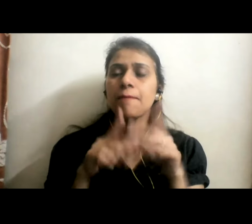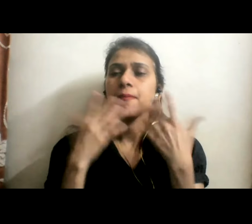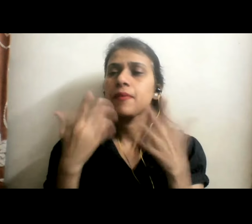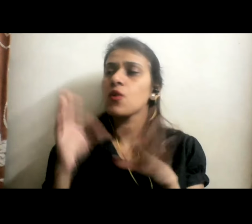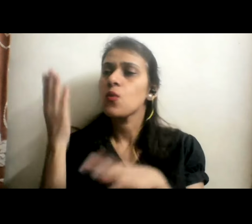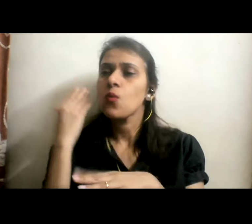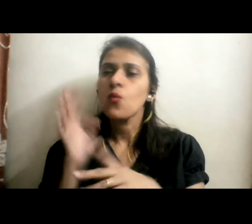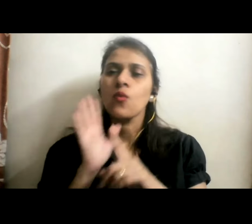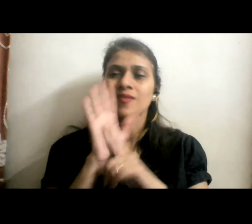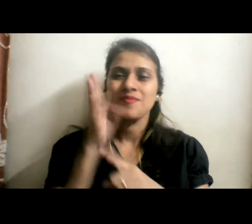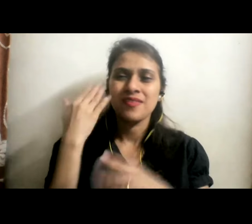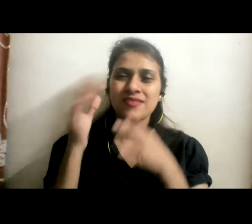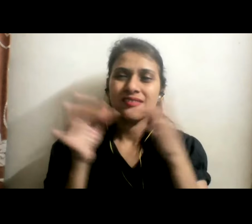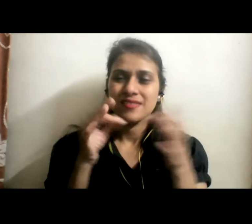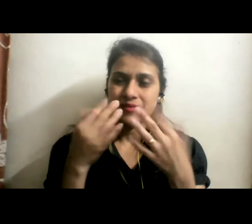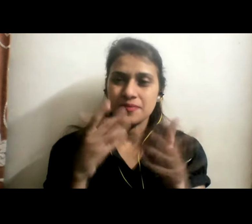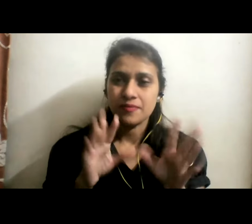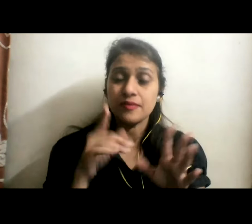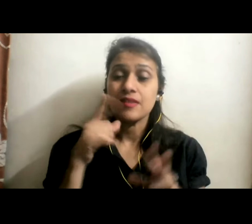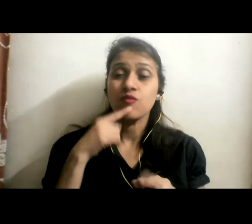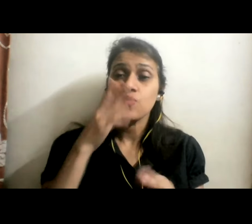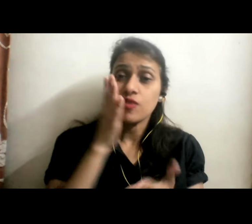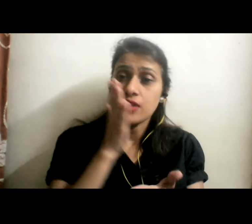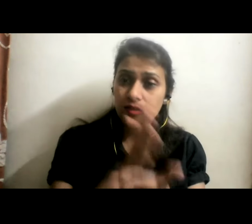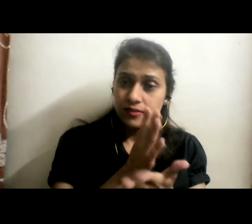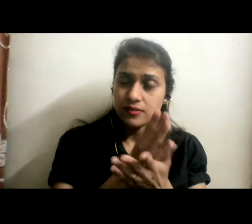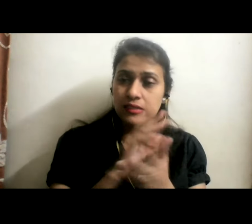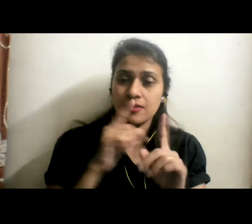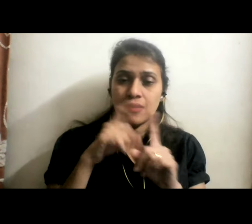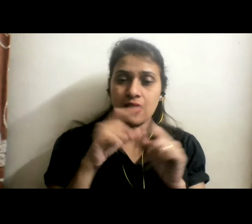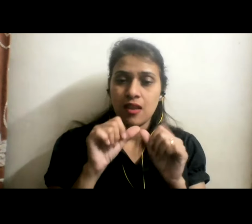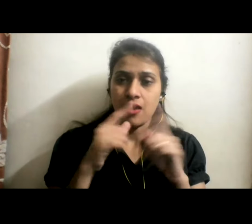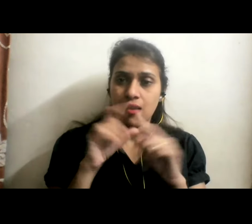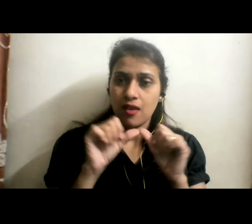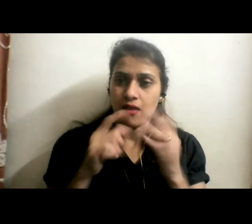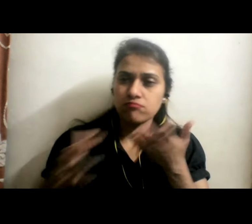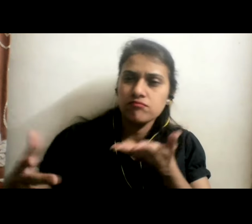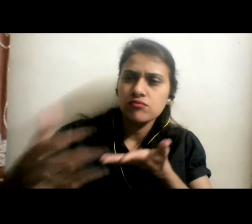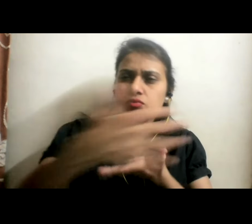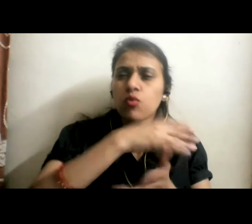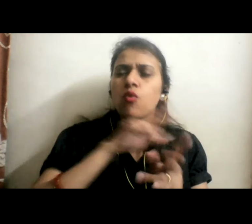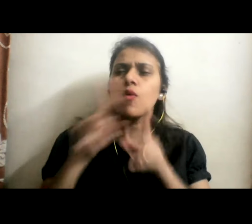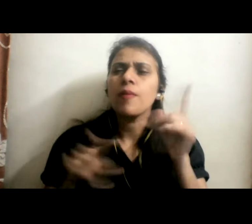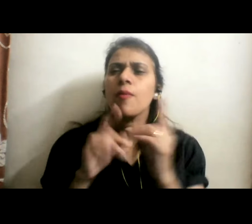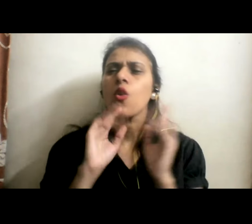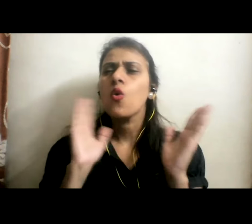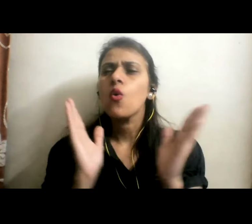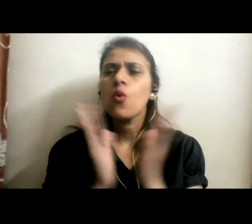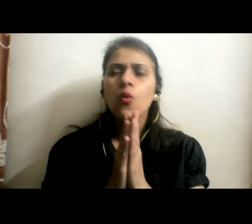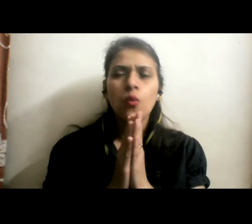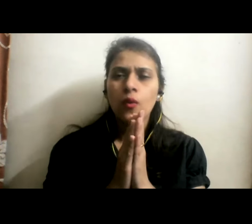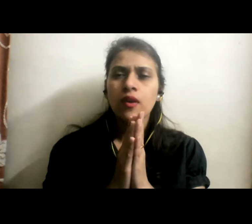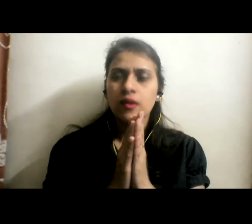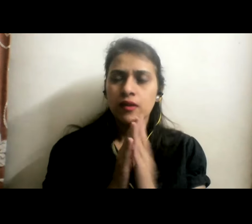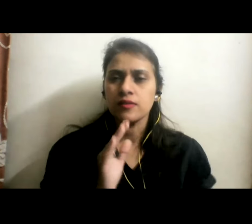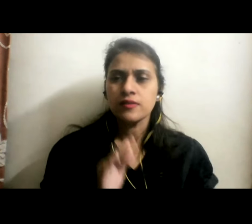the last session, that if you are actually collecting data from the whole population that your